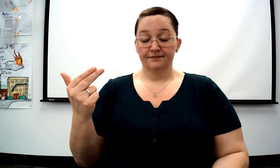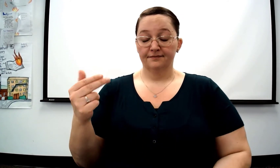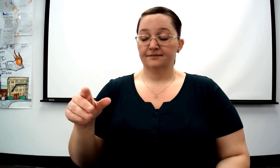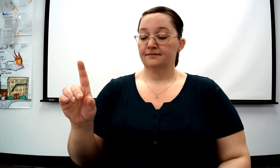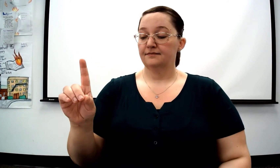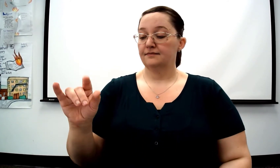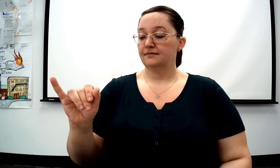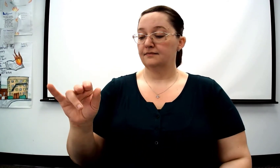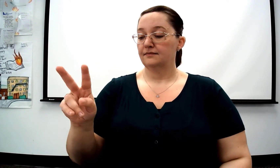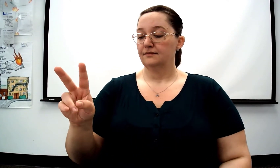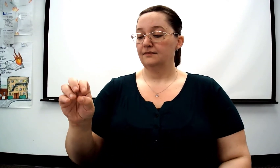13,